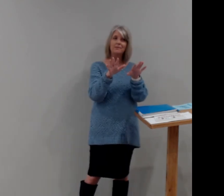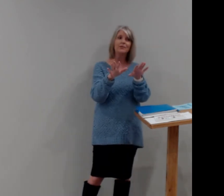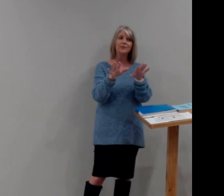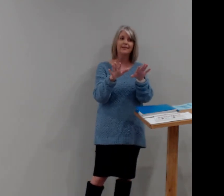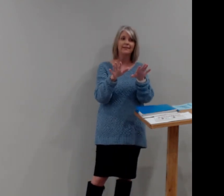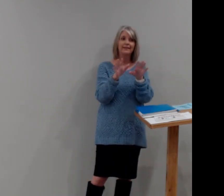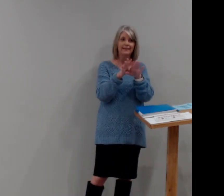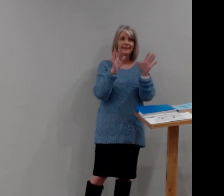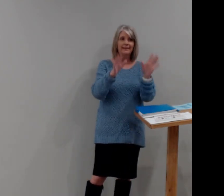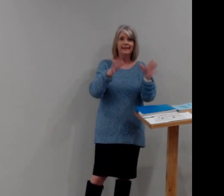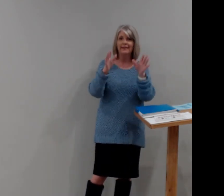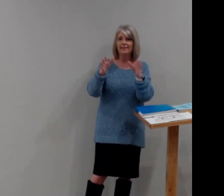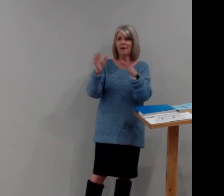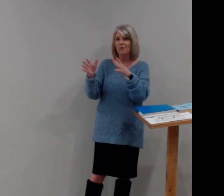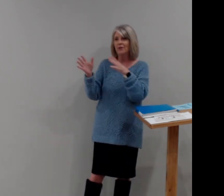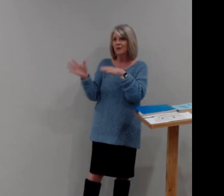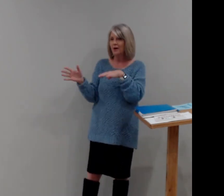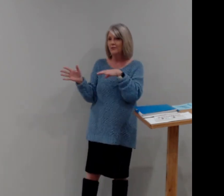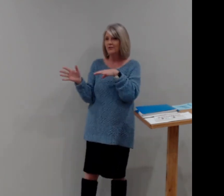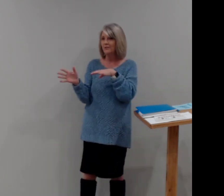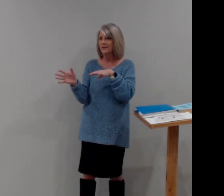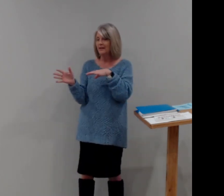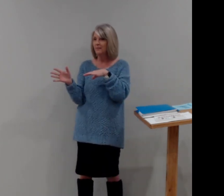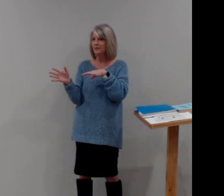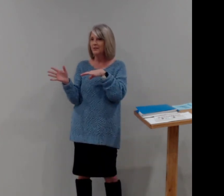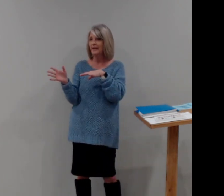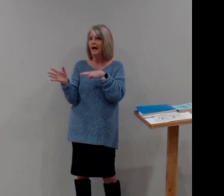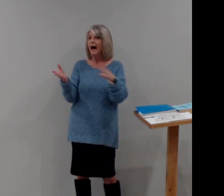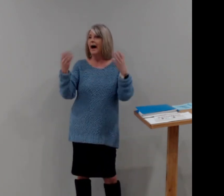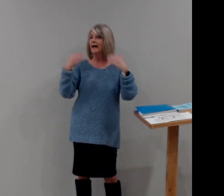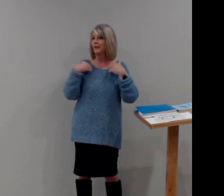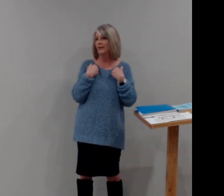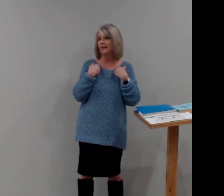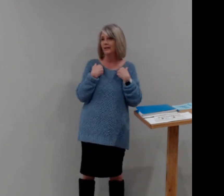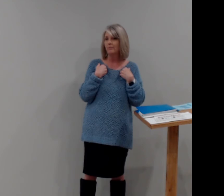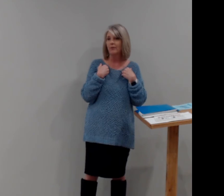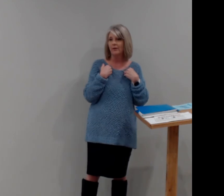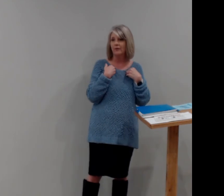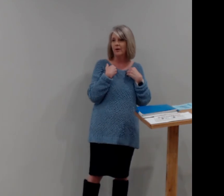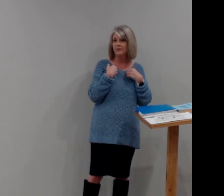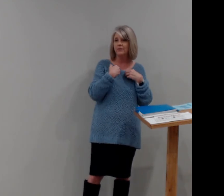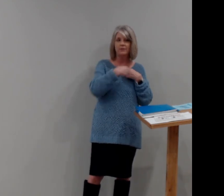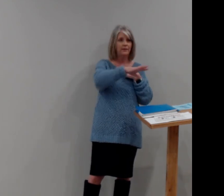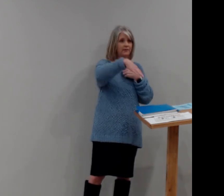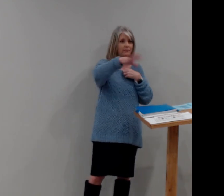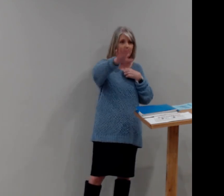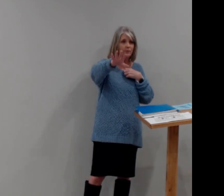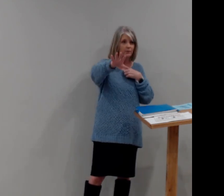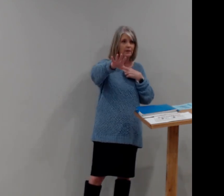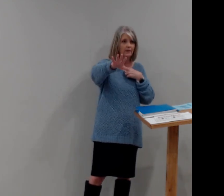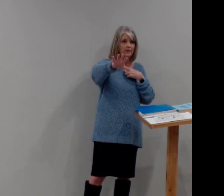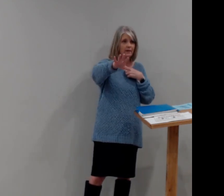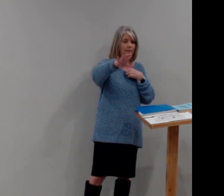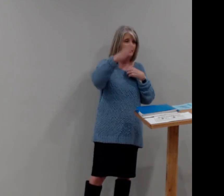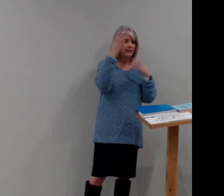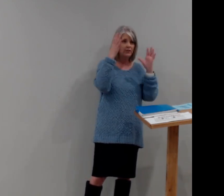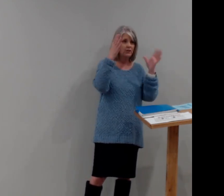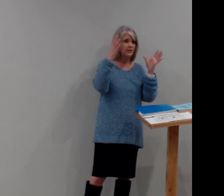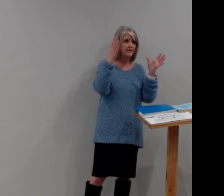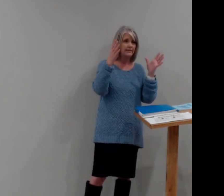can get that point across to a deaf person. I couldn't get a point across to any of you. I mean, it's just, I